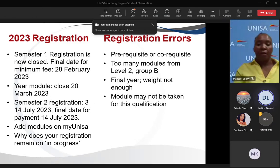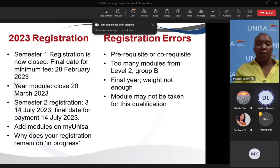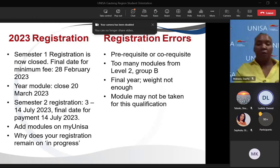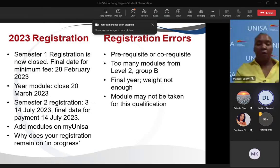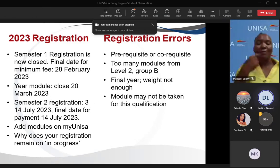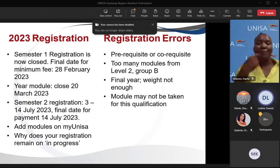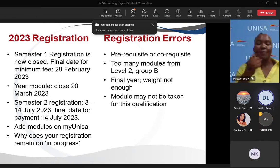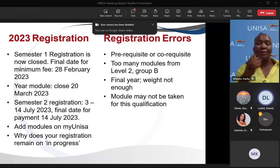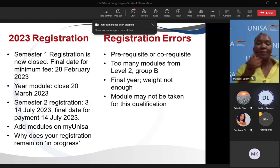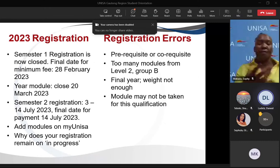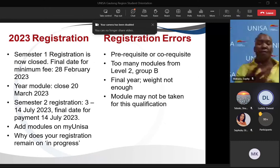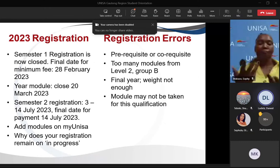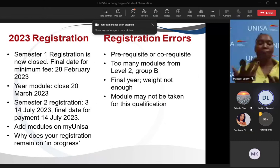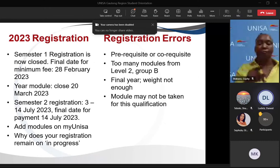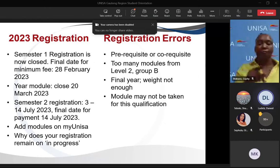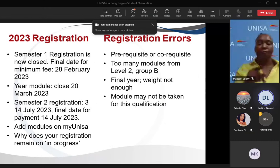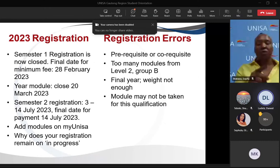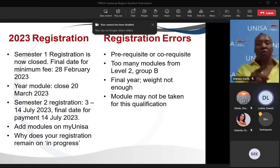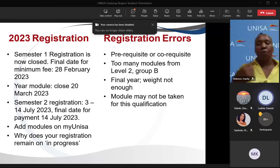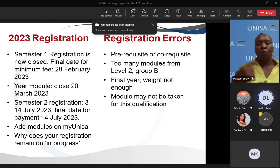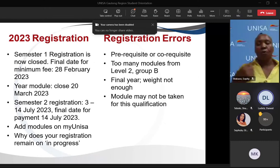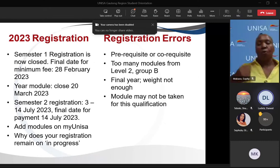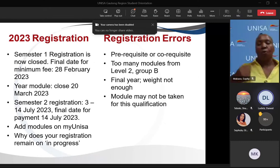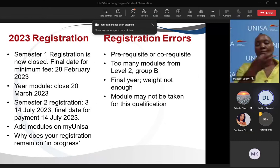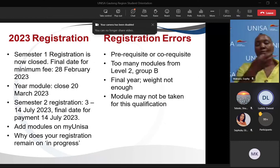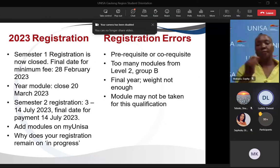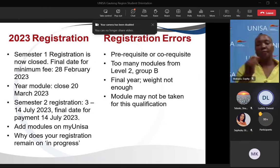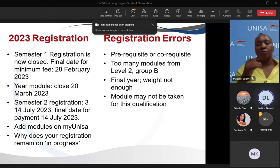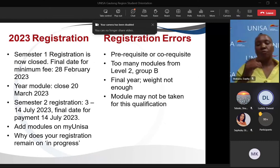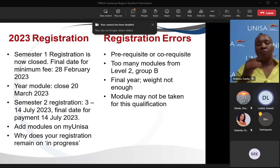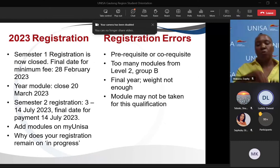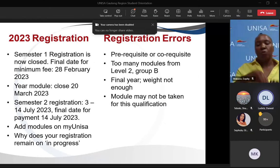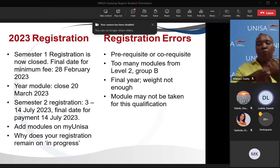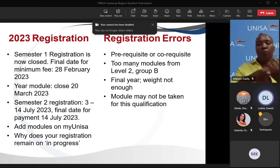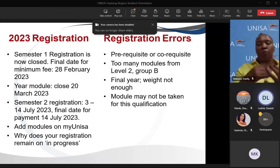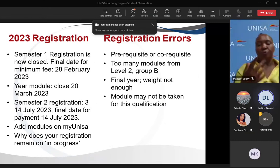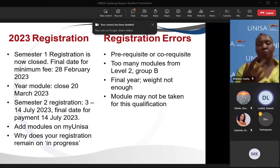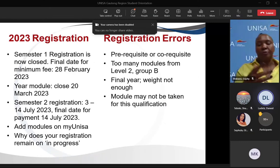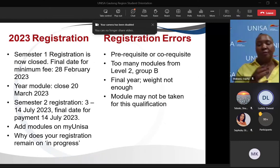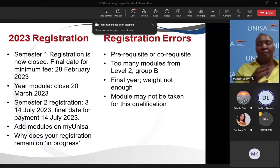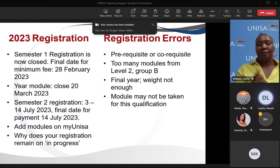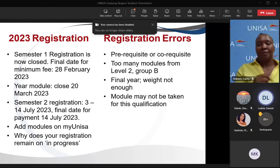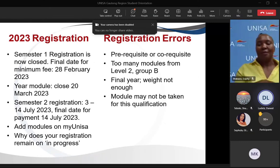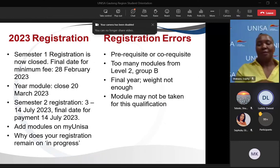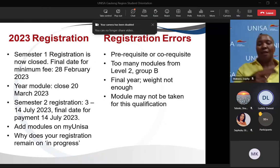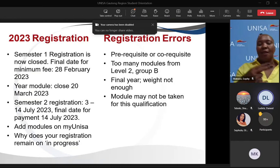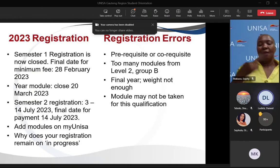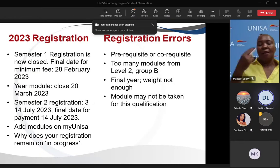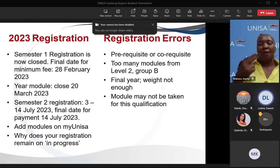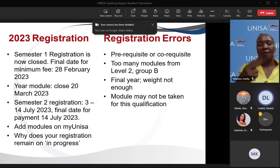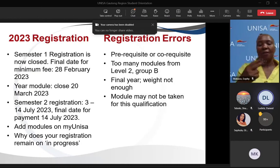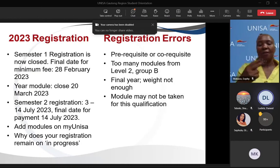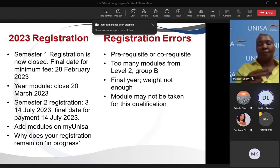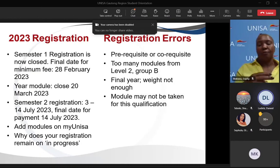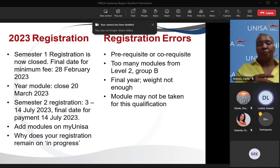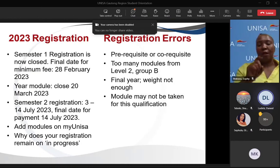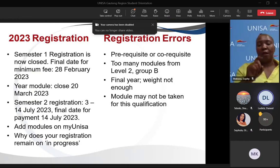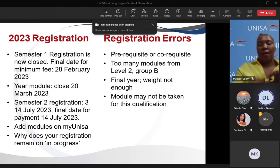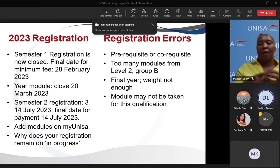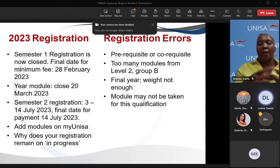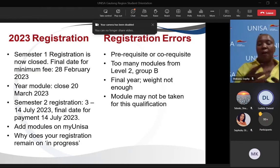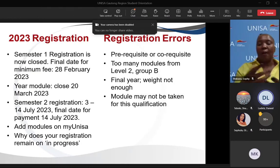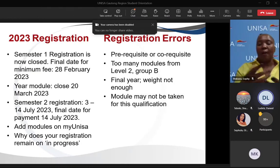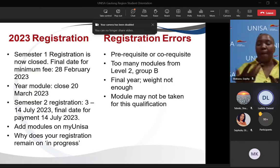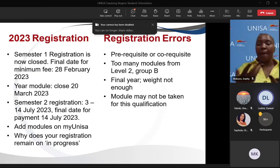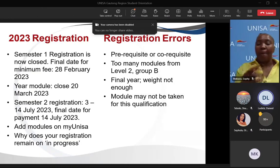you can only say yes if the modules you are registering is the very last for the qualification in other words if you pass